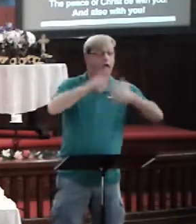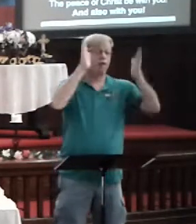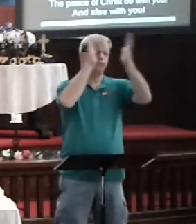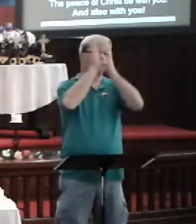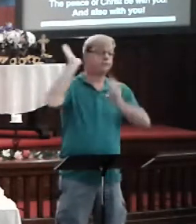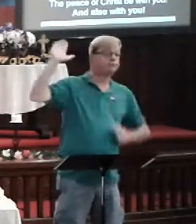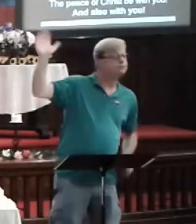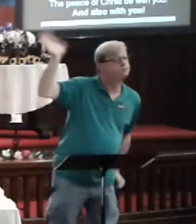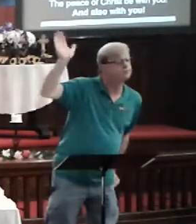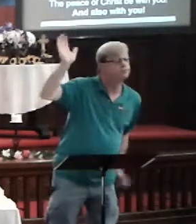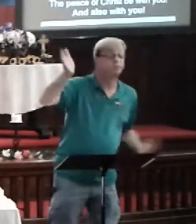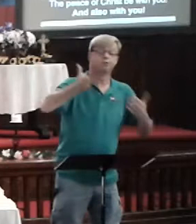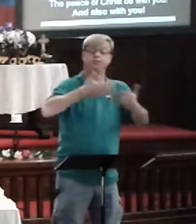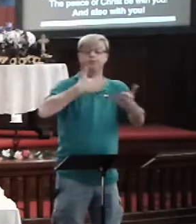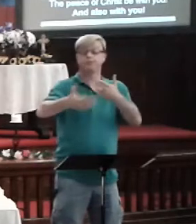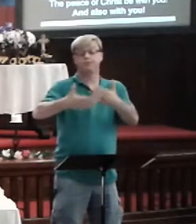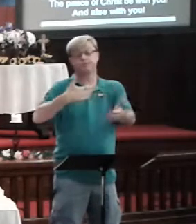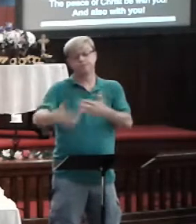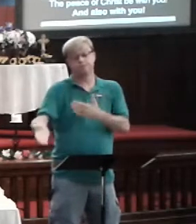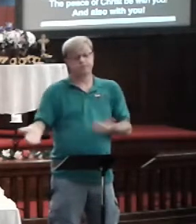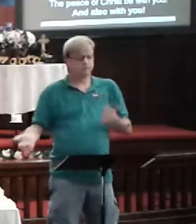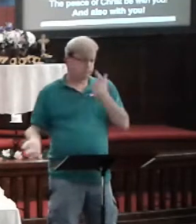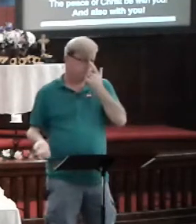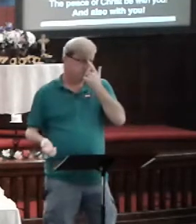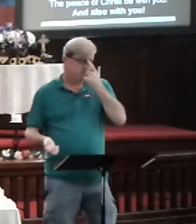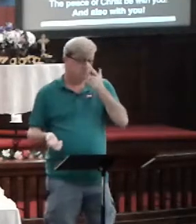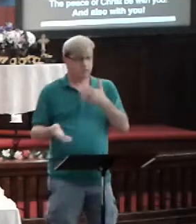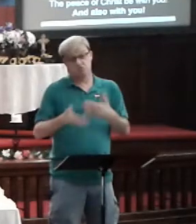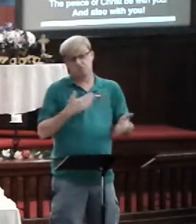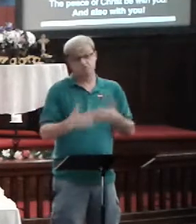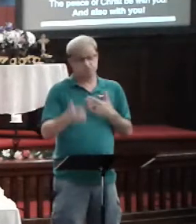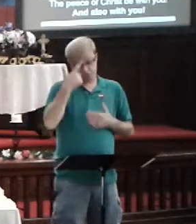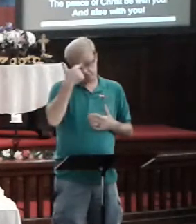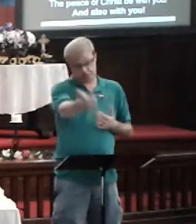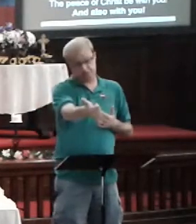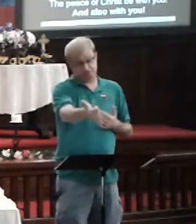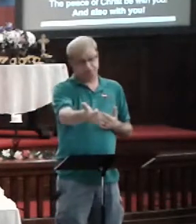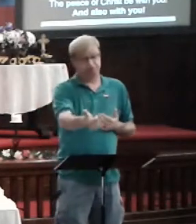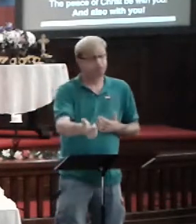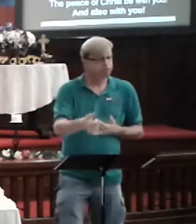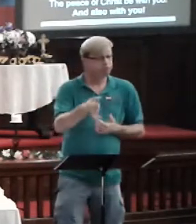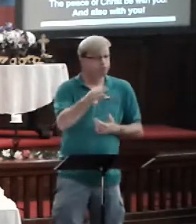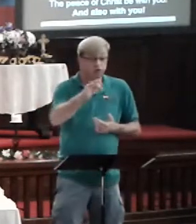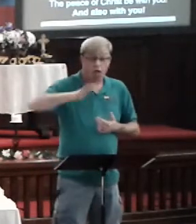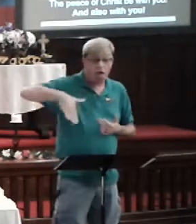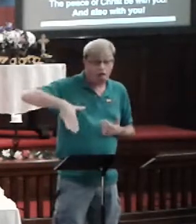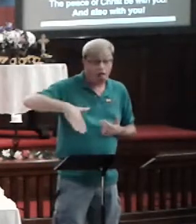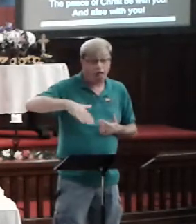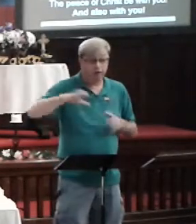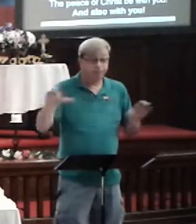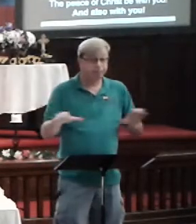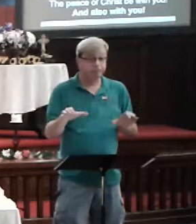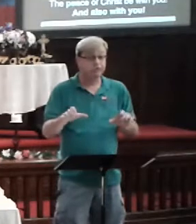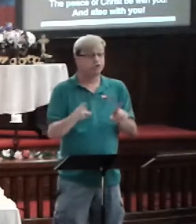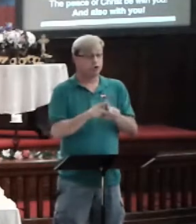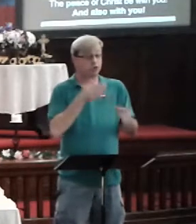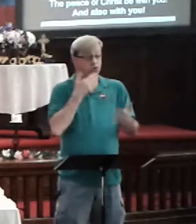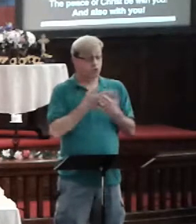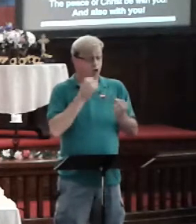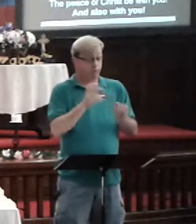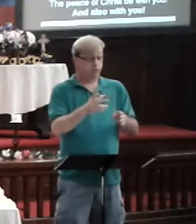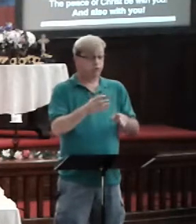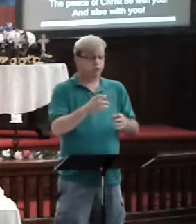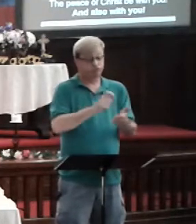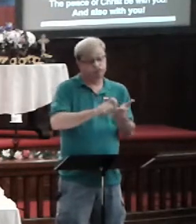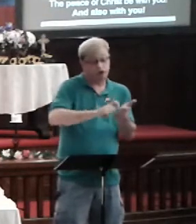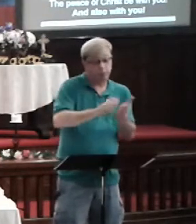high five, or a wave across the room. Whatever you choose. If you haven't already done so, this is also the time to write in the book at